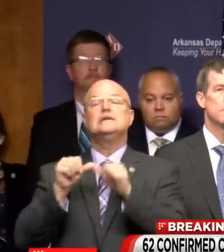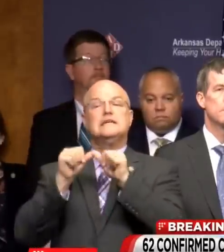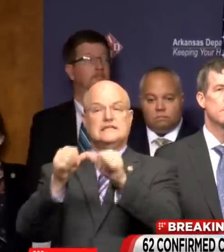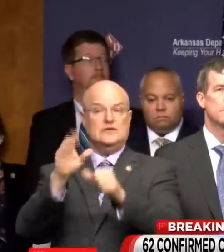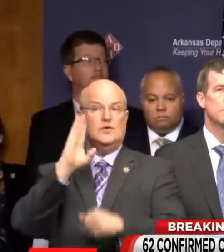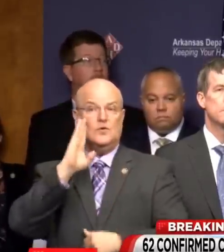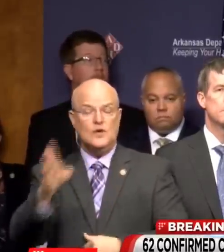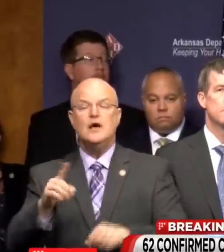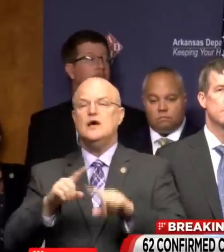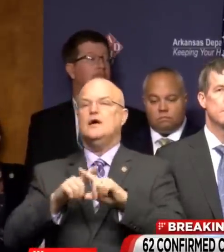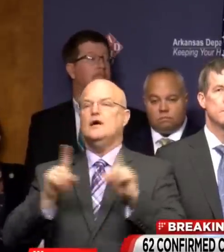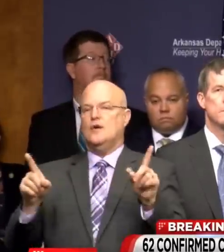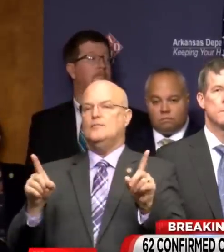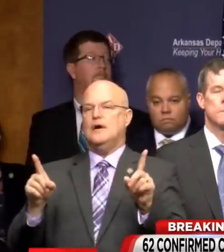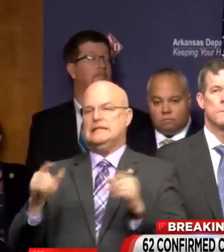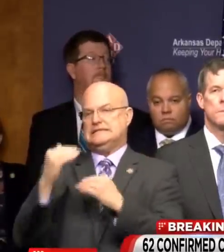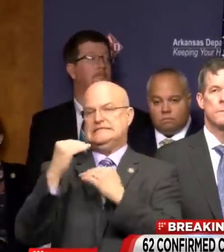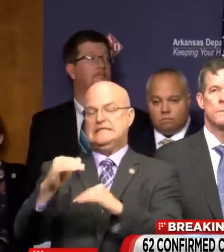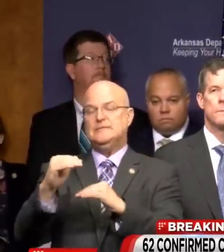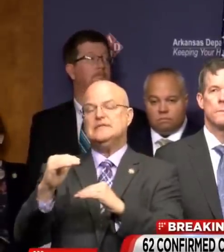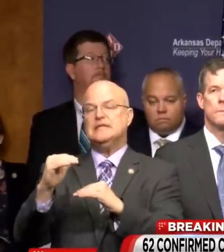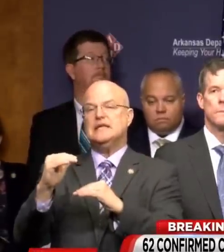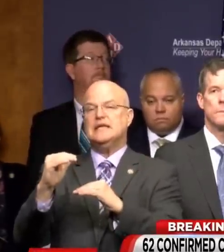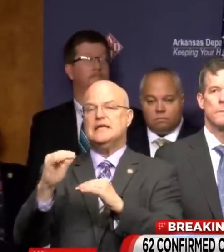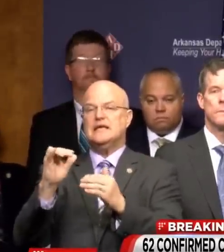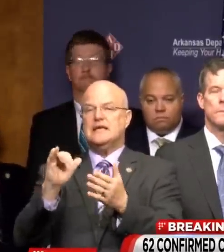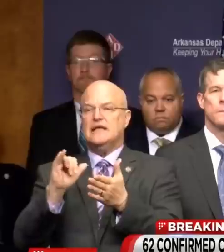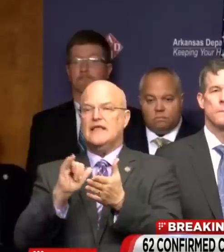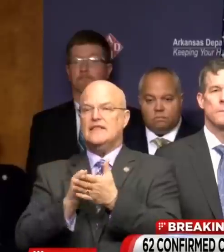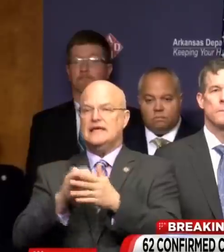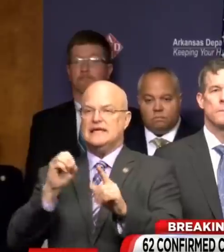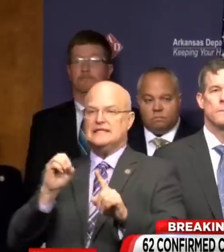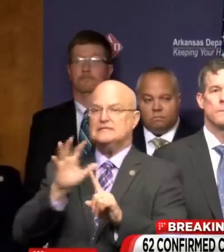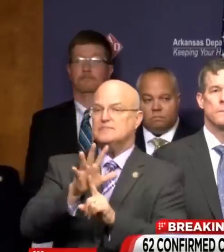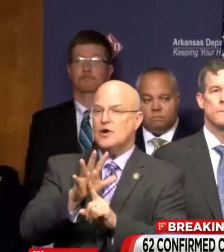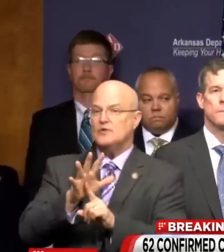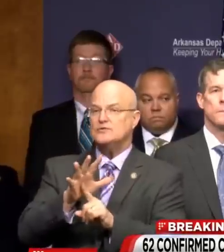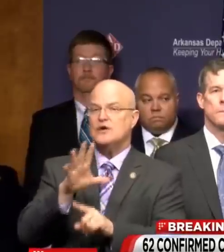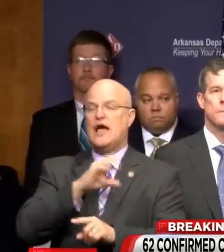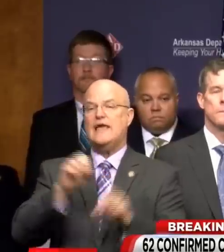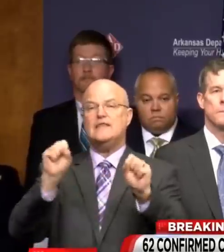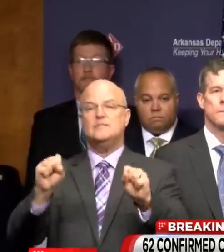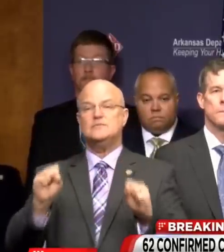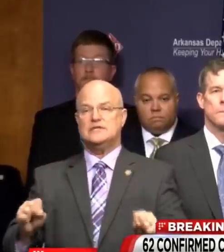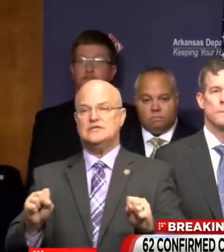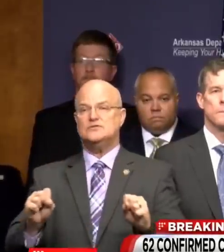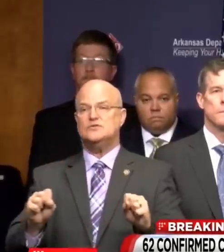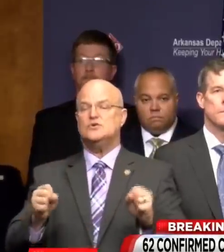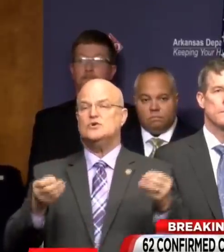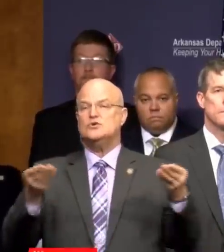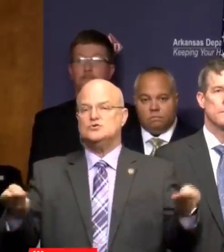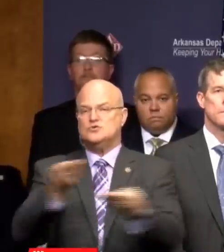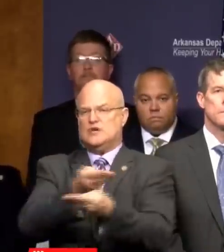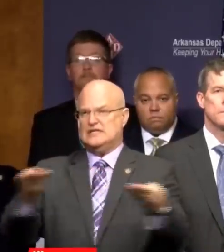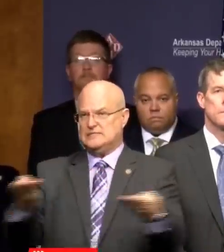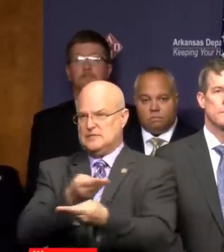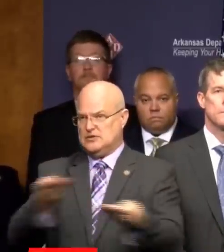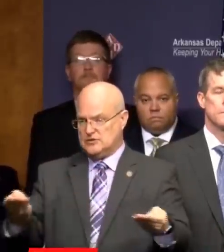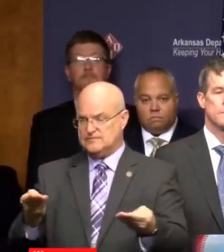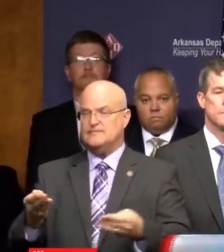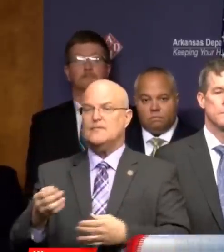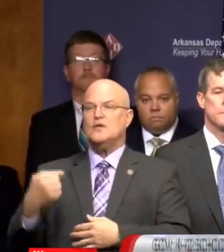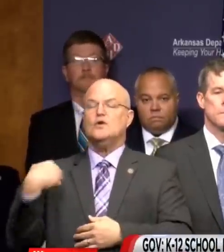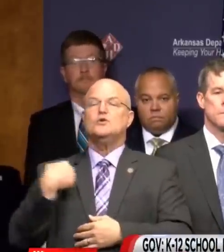continue, but we will be limiting the exposure and the potential transmission, and so we